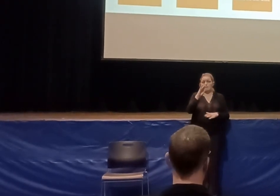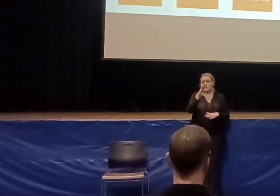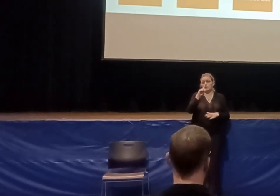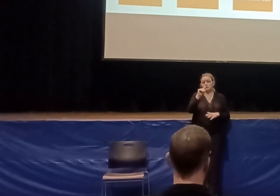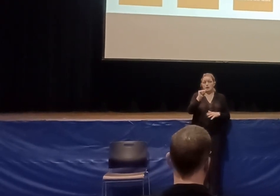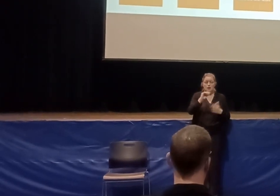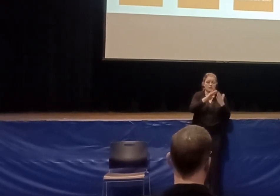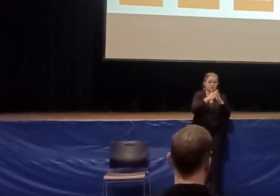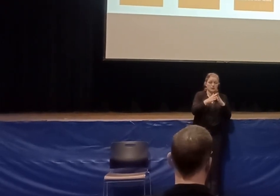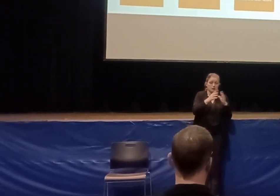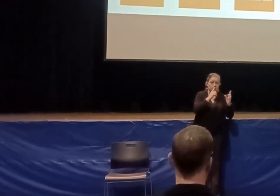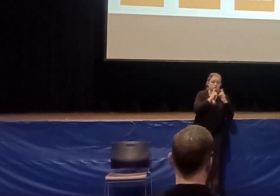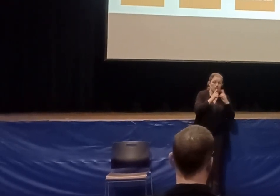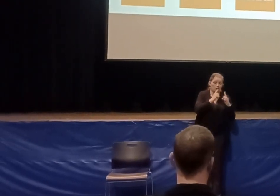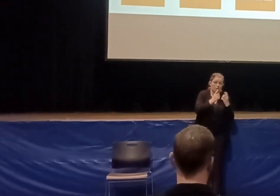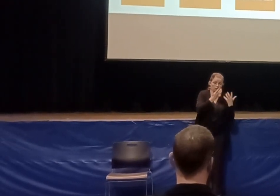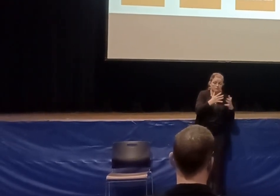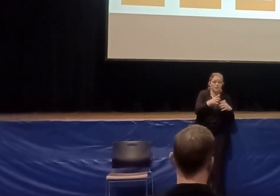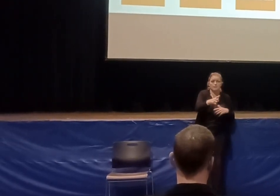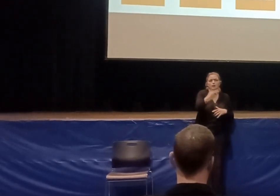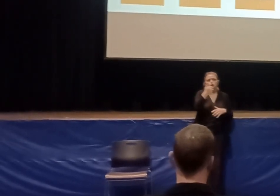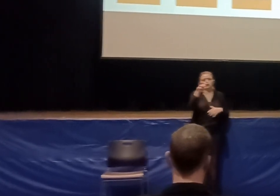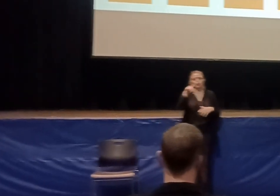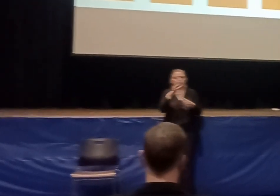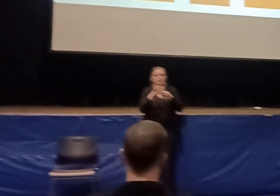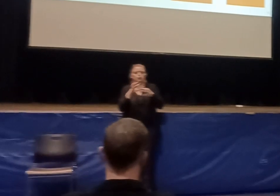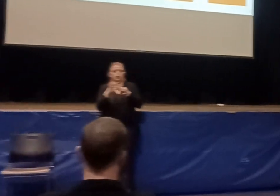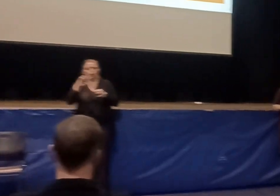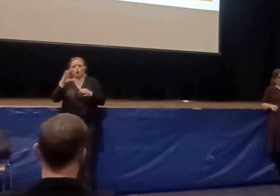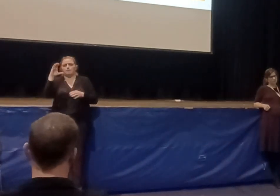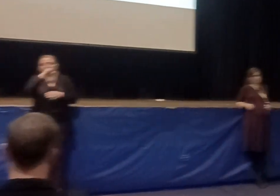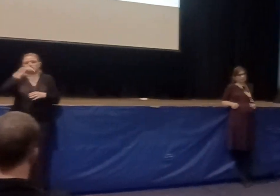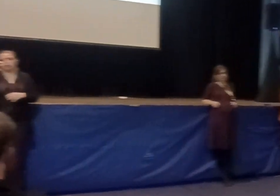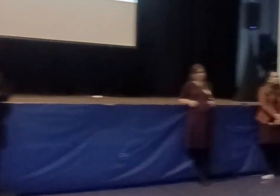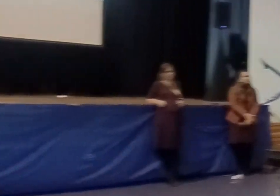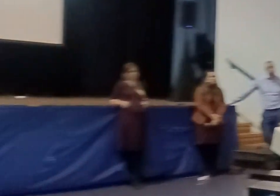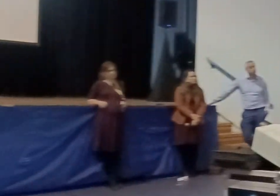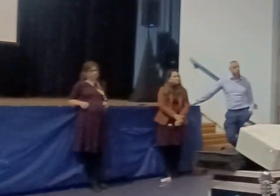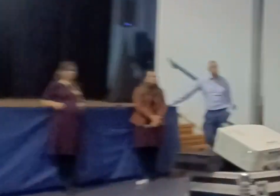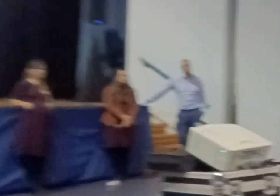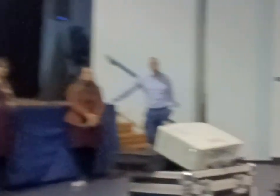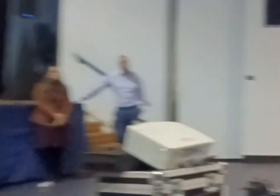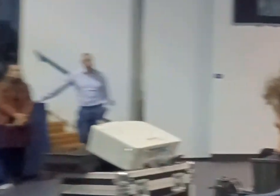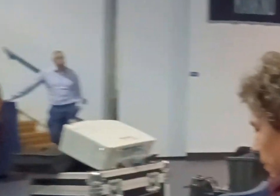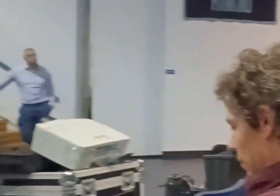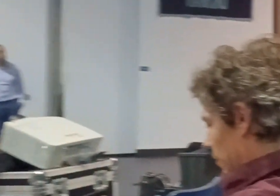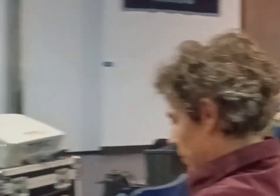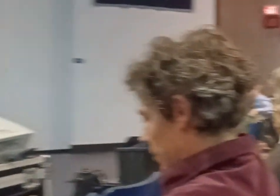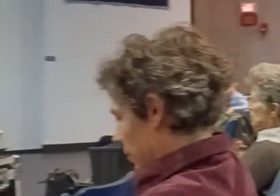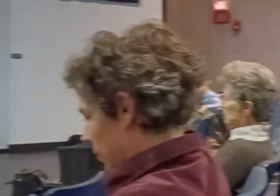city are talking, but as Gert said, you're missing a third component. In 1999, the city and